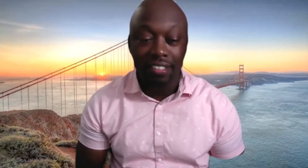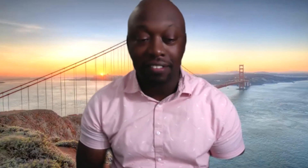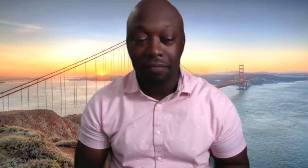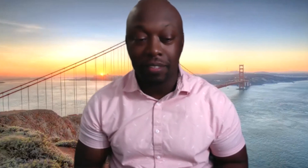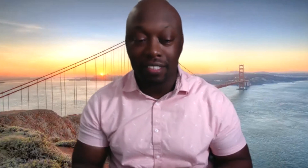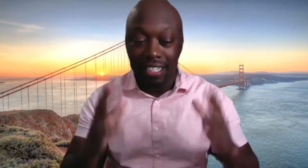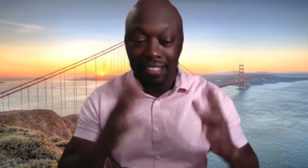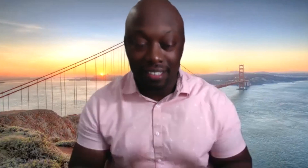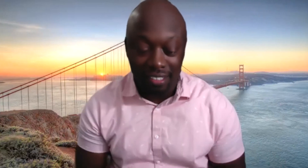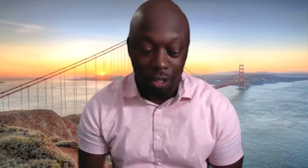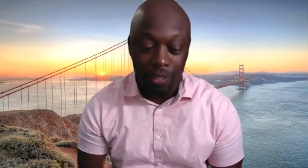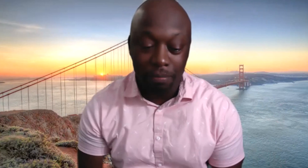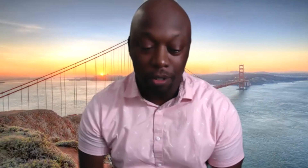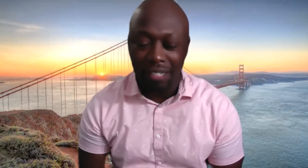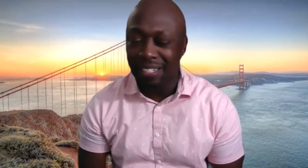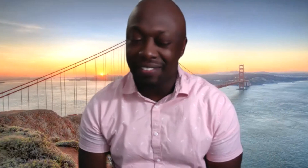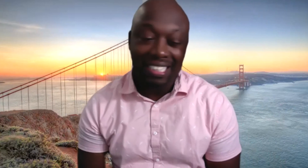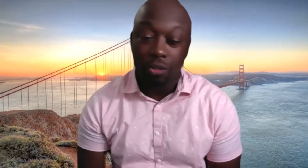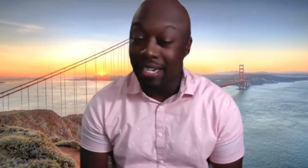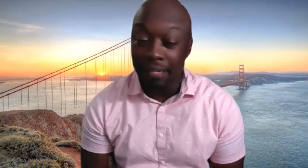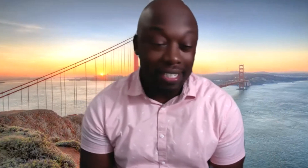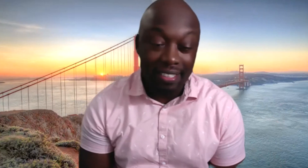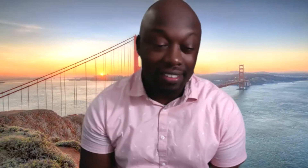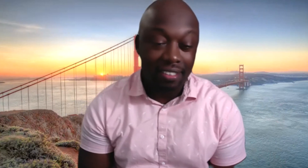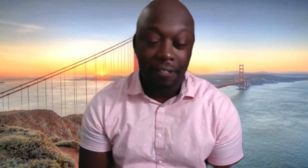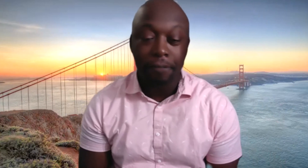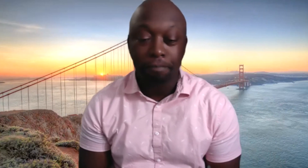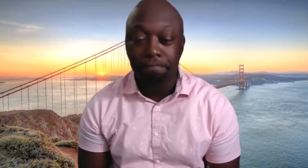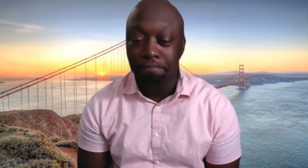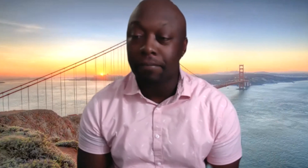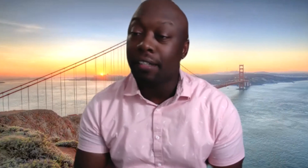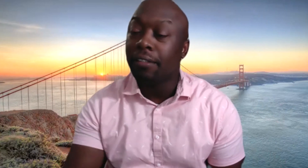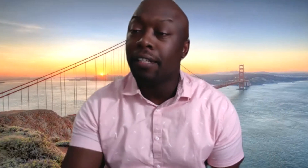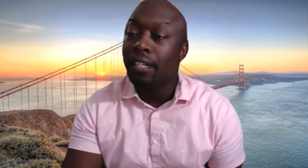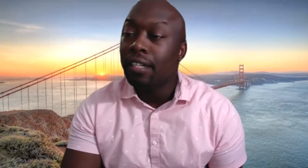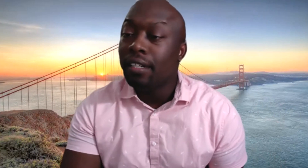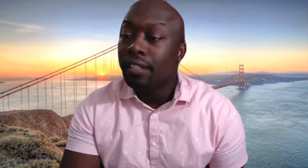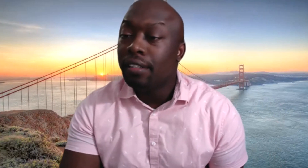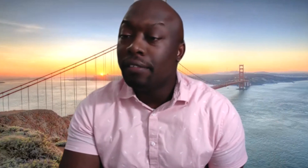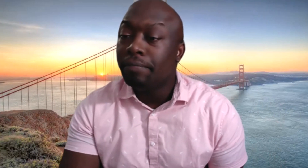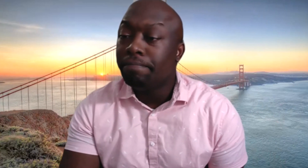week with low exposure. I believe it's like 20 minutes. Yeah.